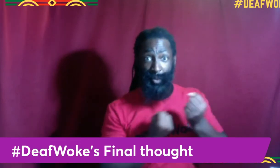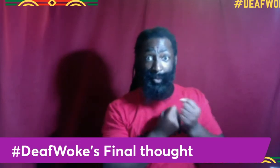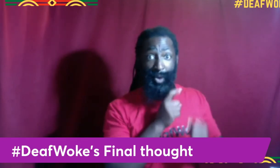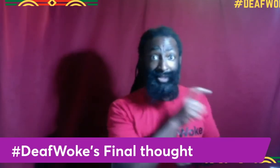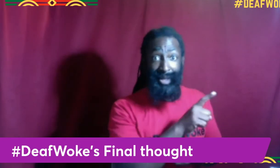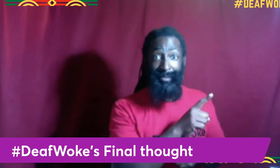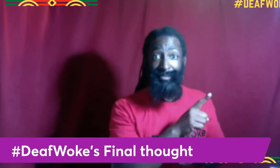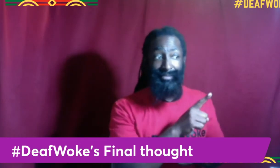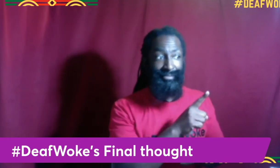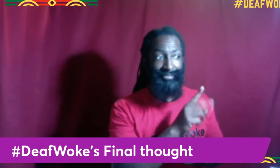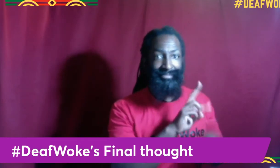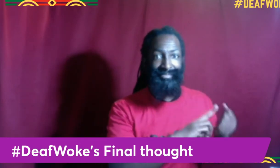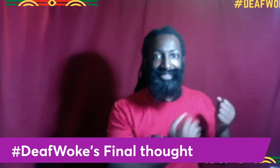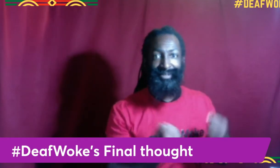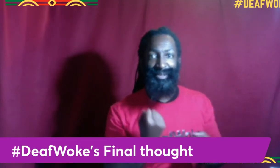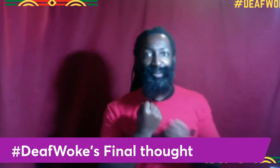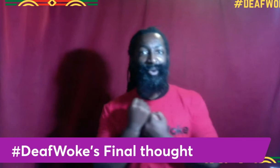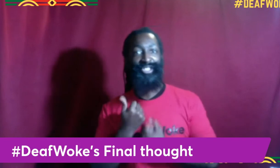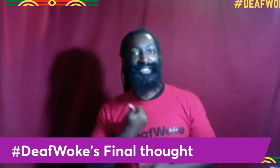supporting their identity.